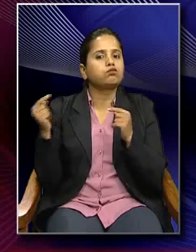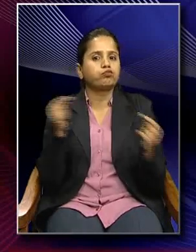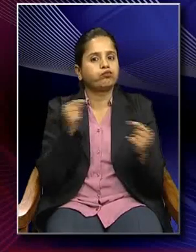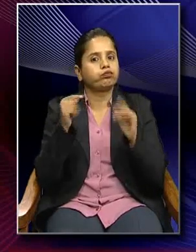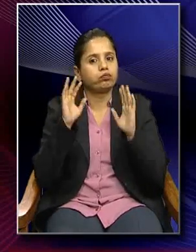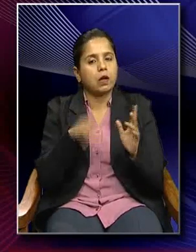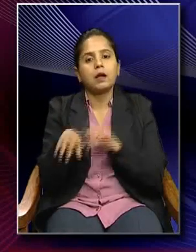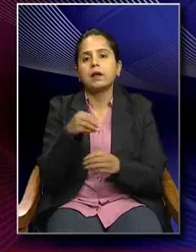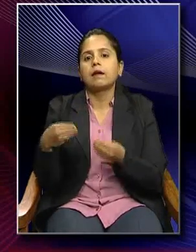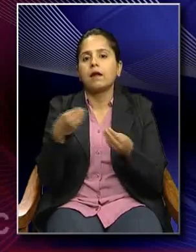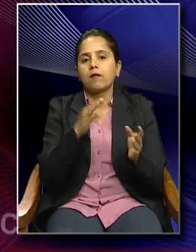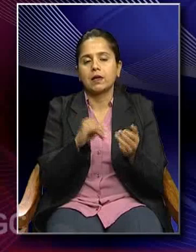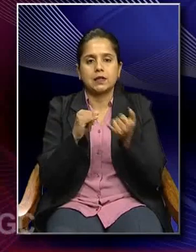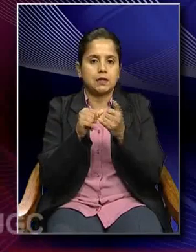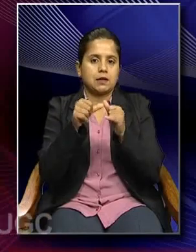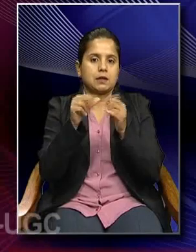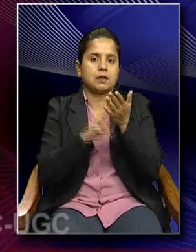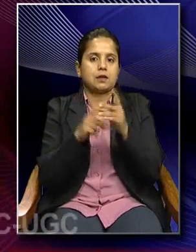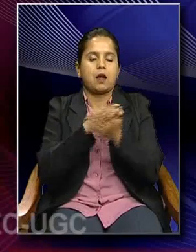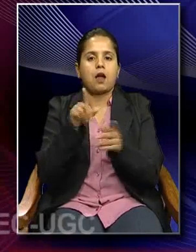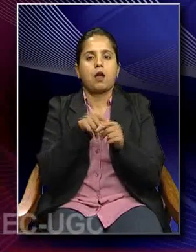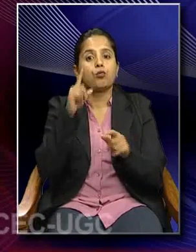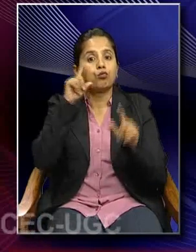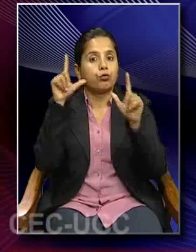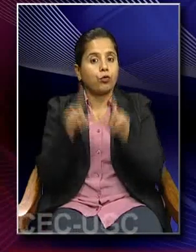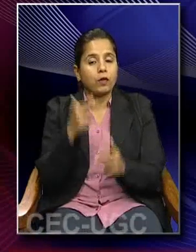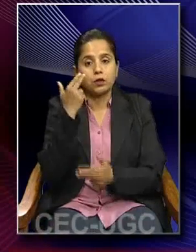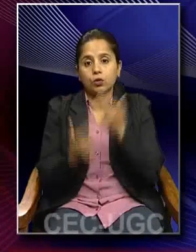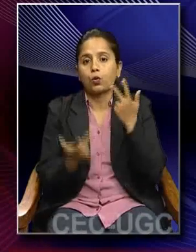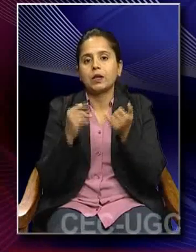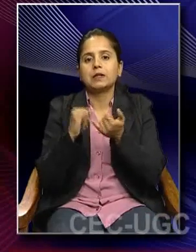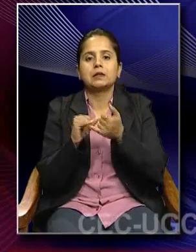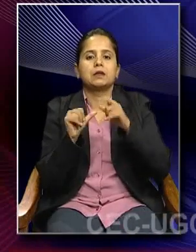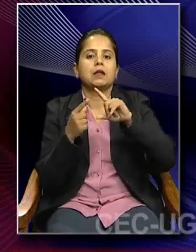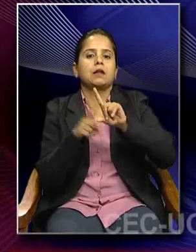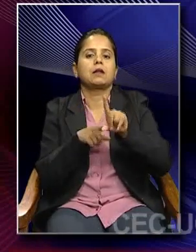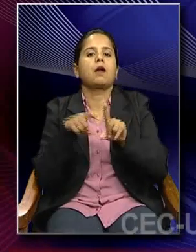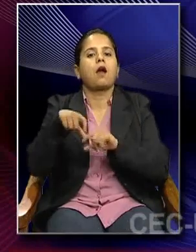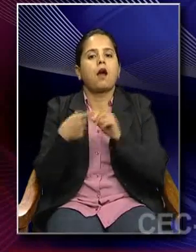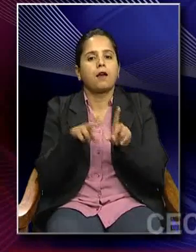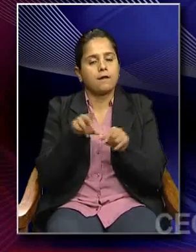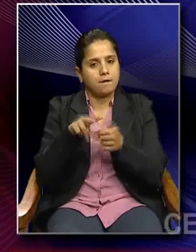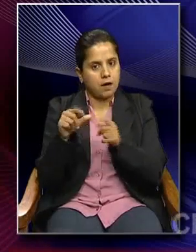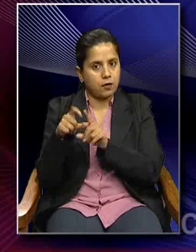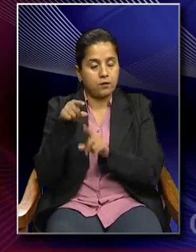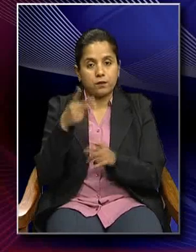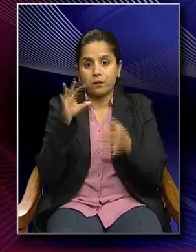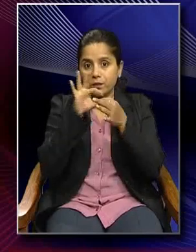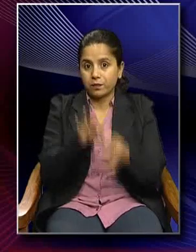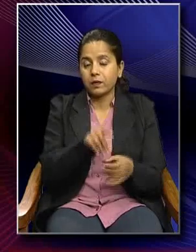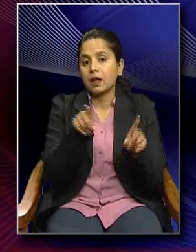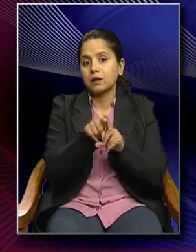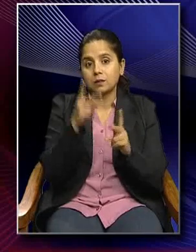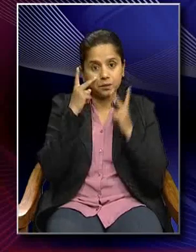which were given by Sāṅkhya to prove the theory of Satkaryavad. On the basis of